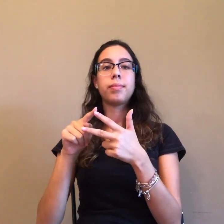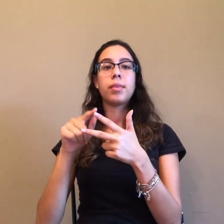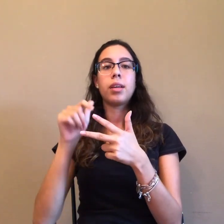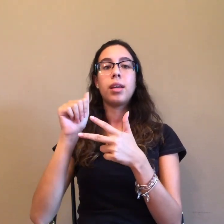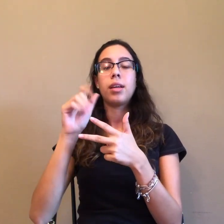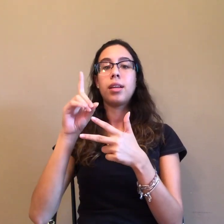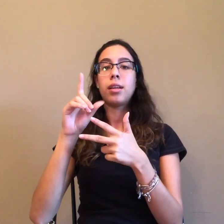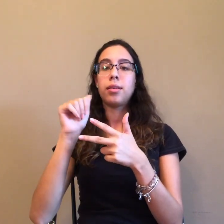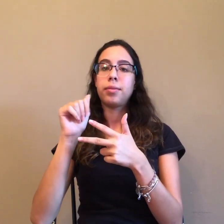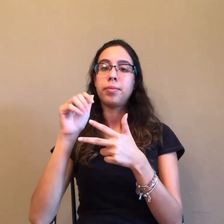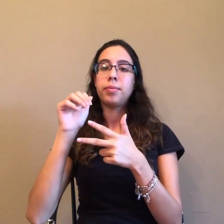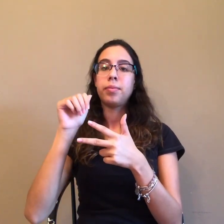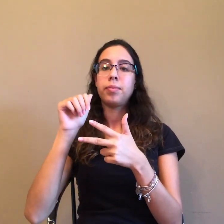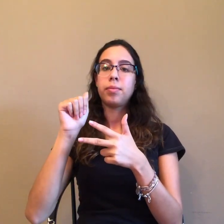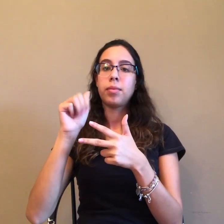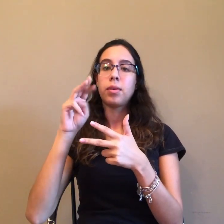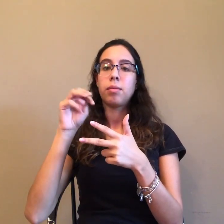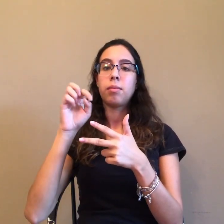The second is ADA,